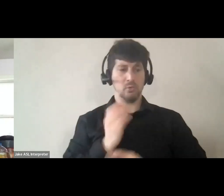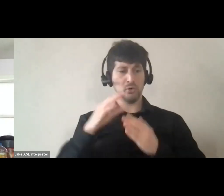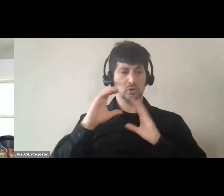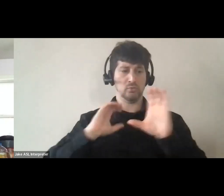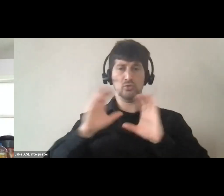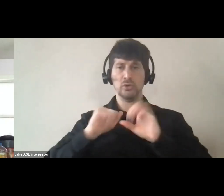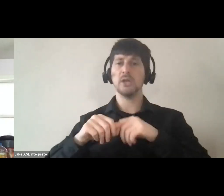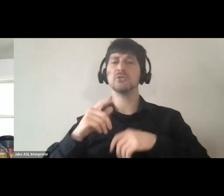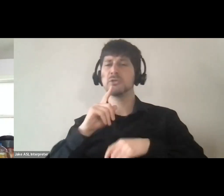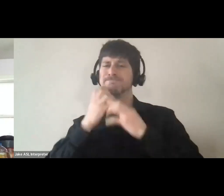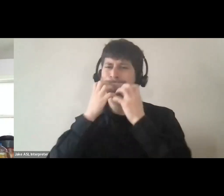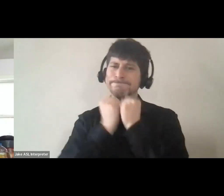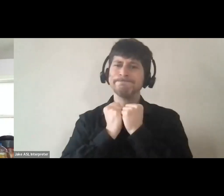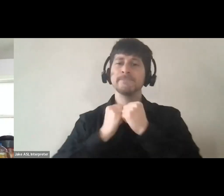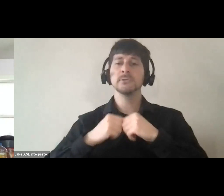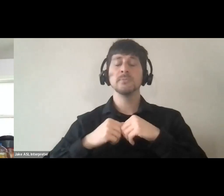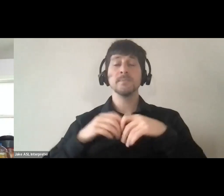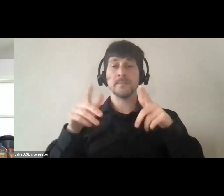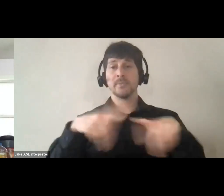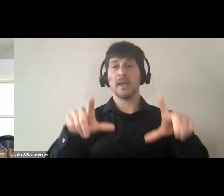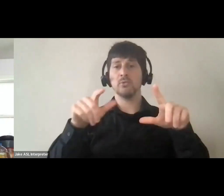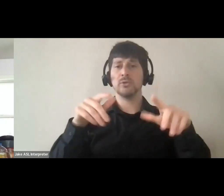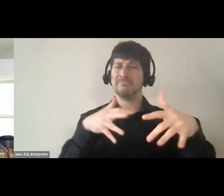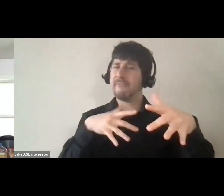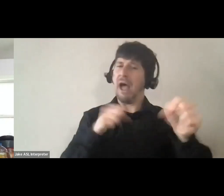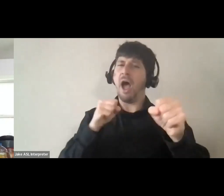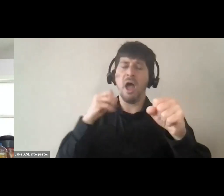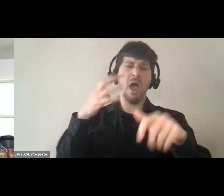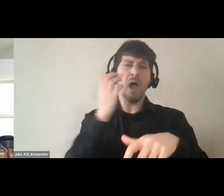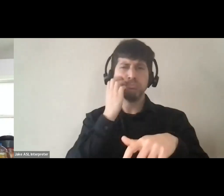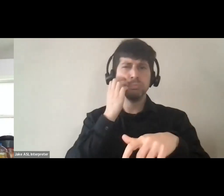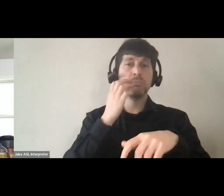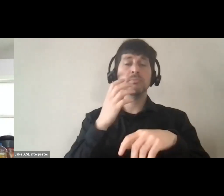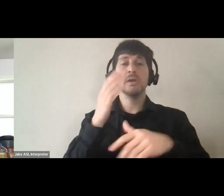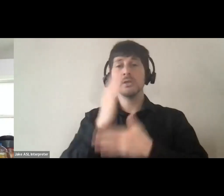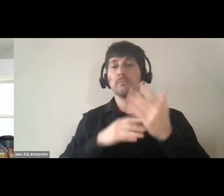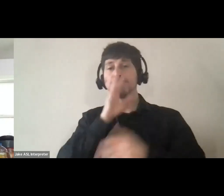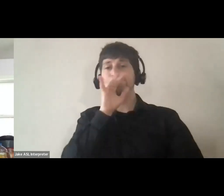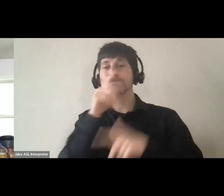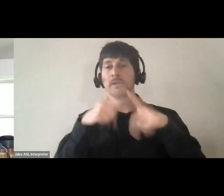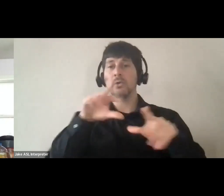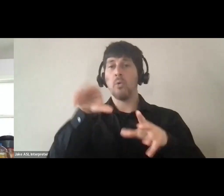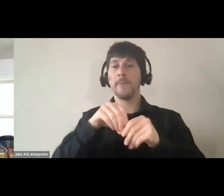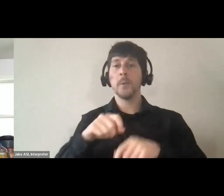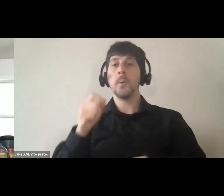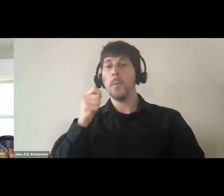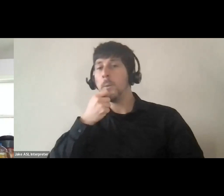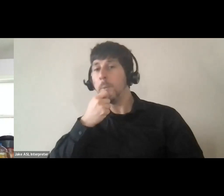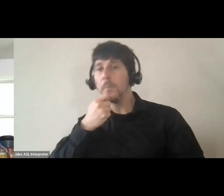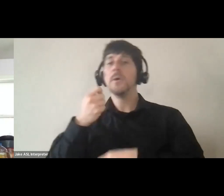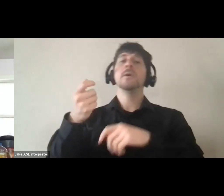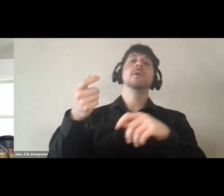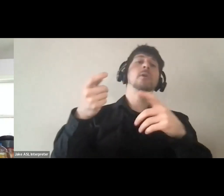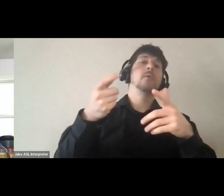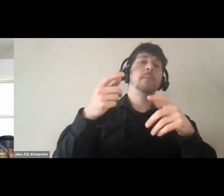are valuable. Language is vast and abundant. Some spoken languages include whistles and clicks.